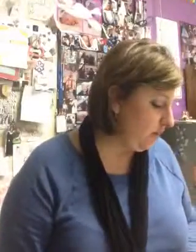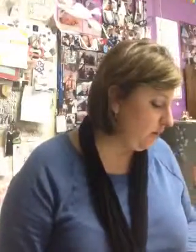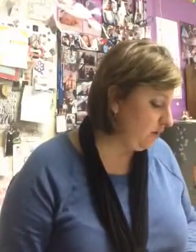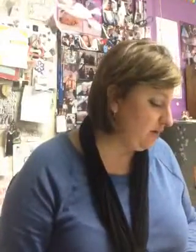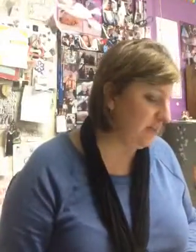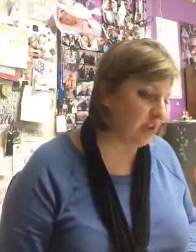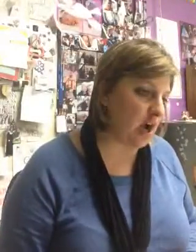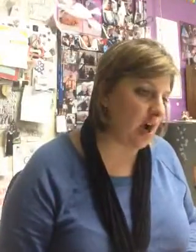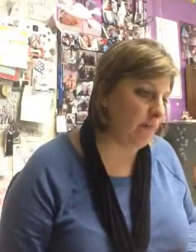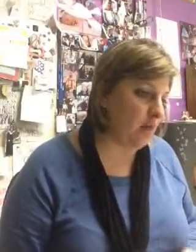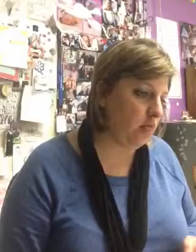the top